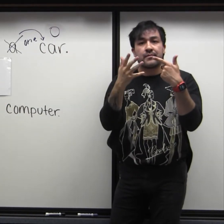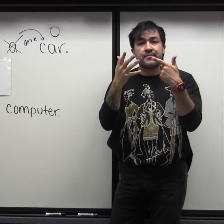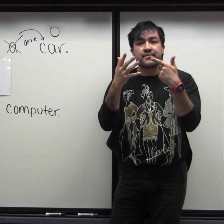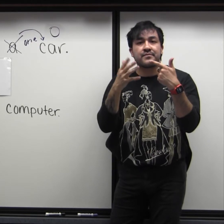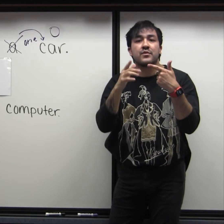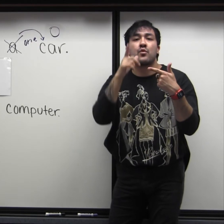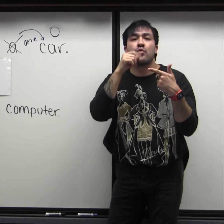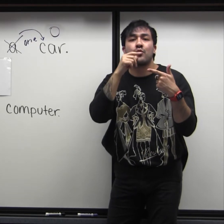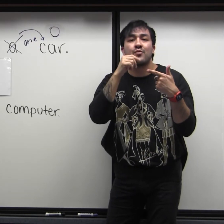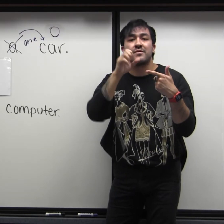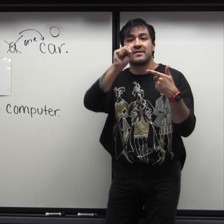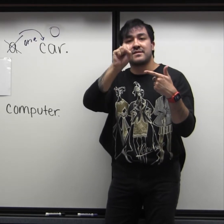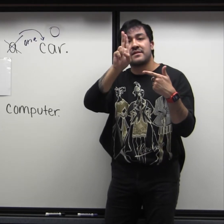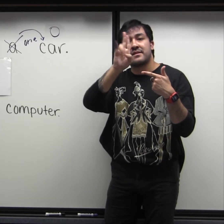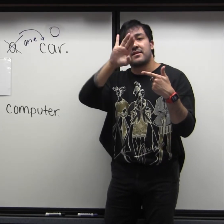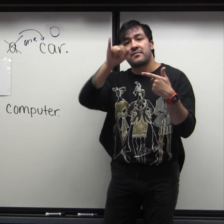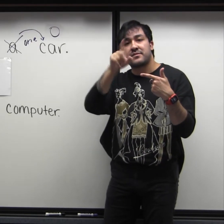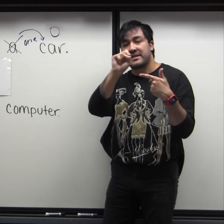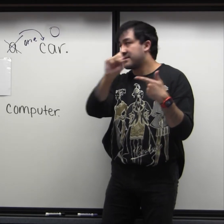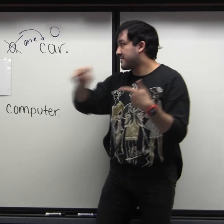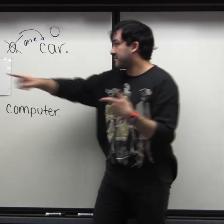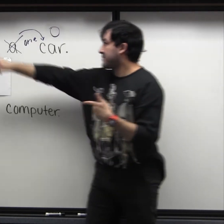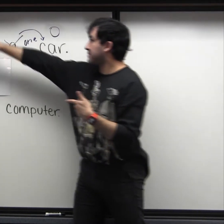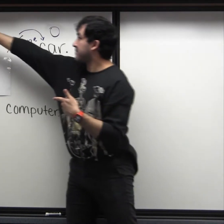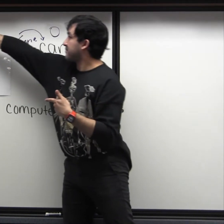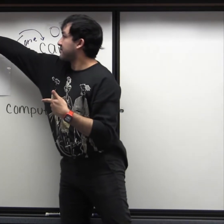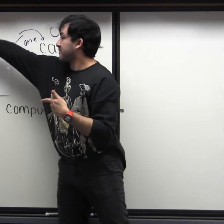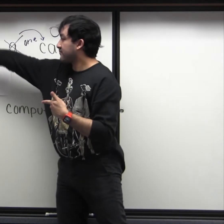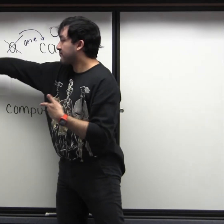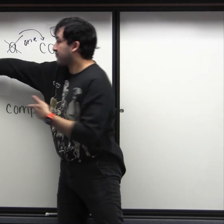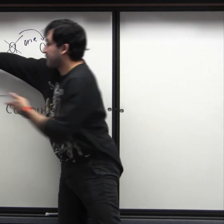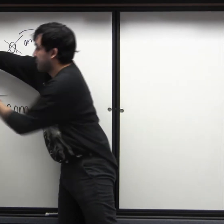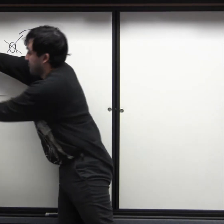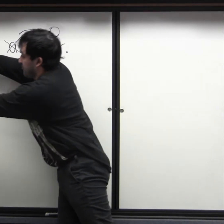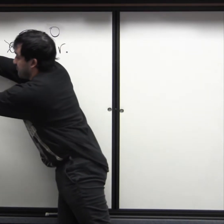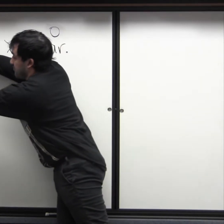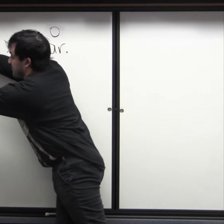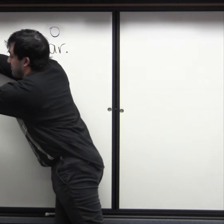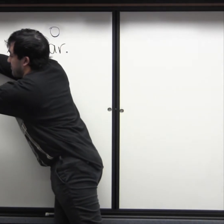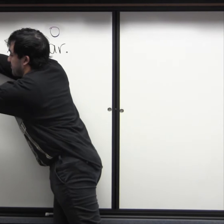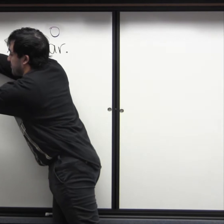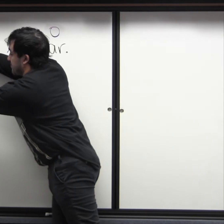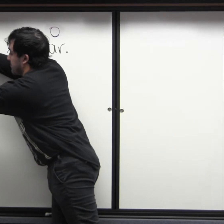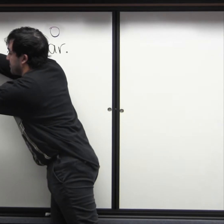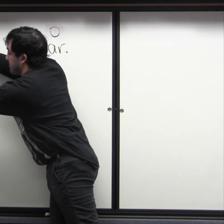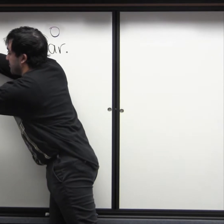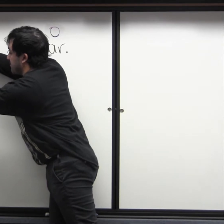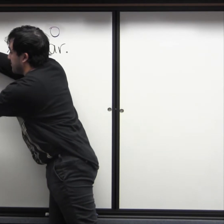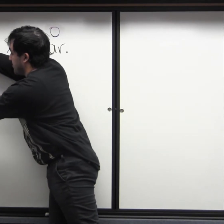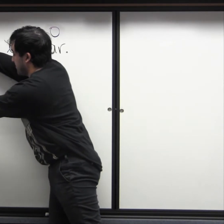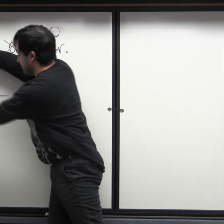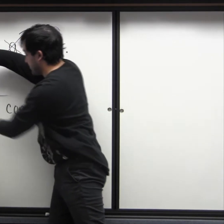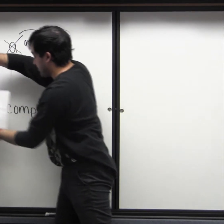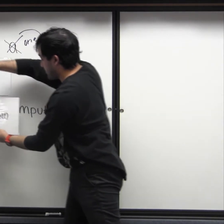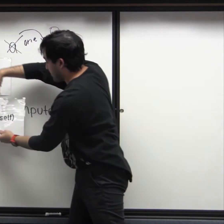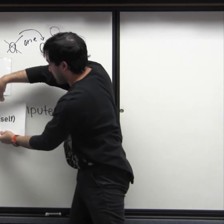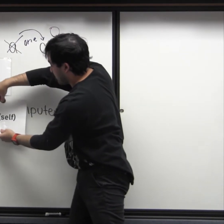Next was who, right? The subject. And so let's go ahead, look at the S, which is I, so the subject can come